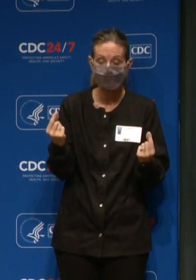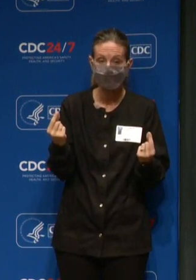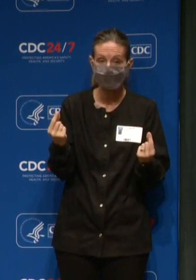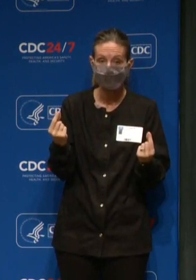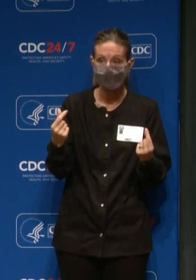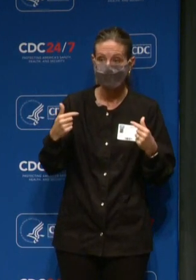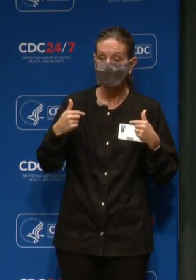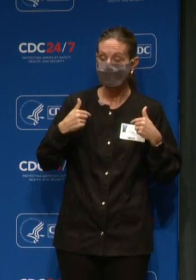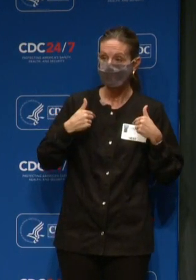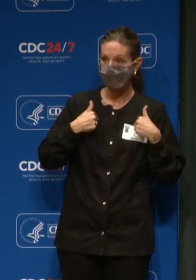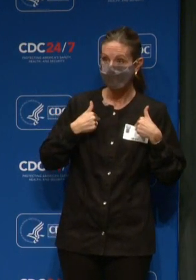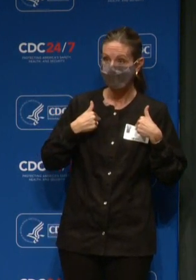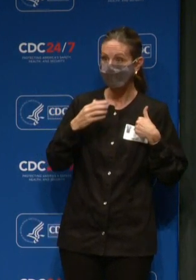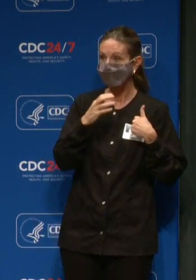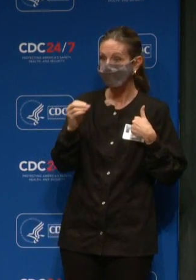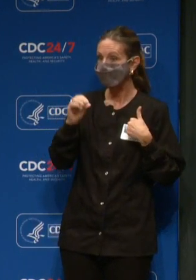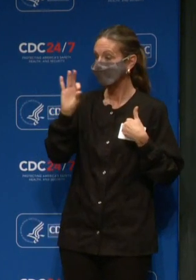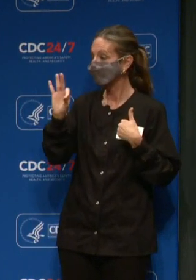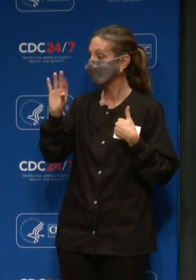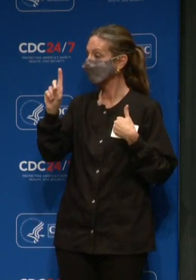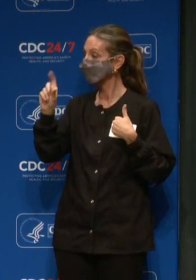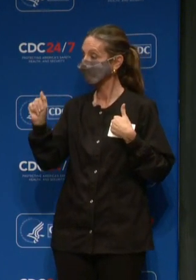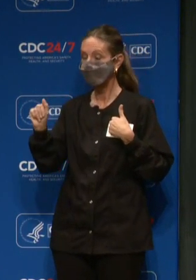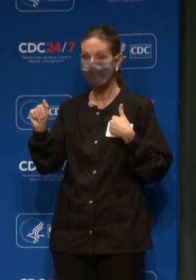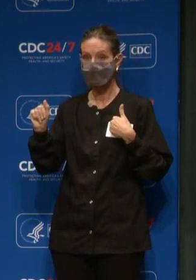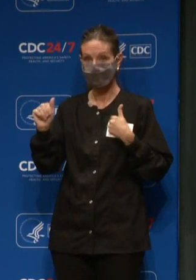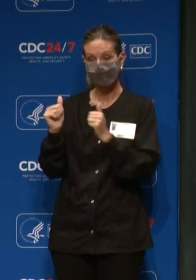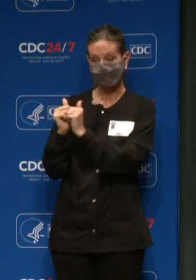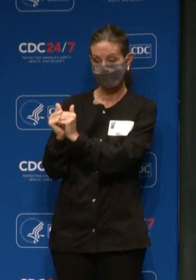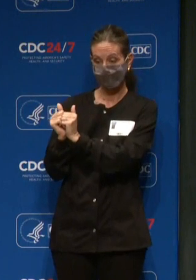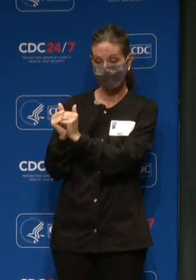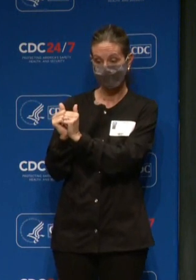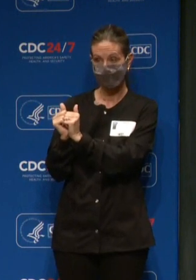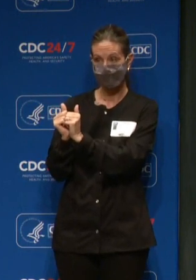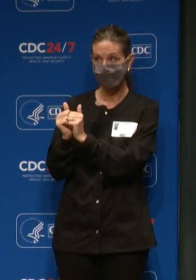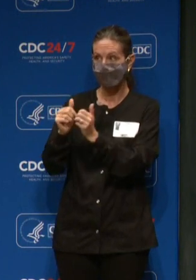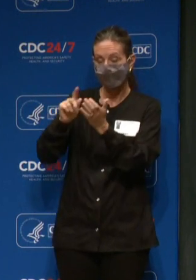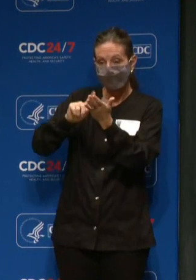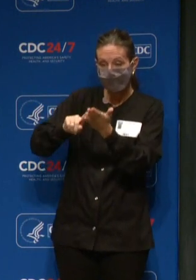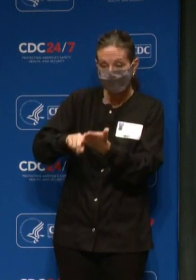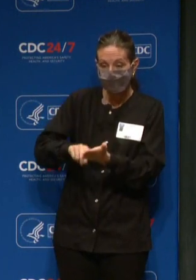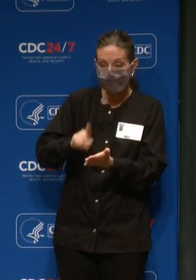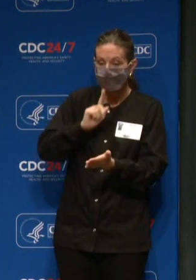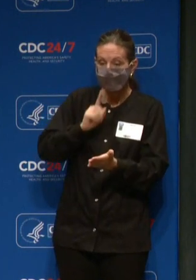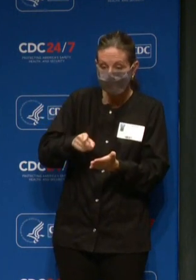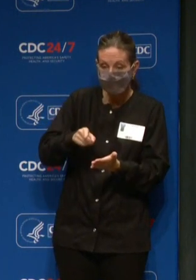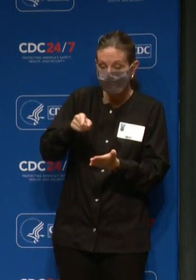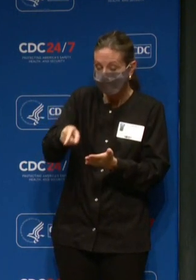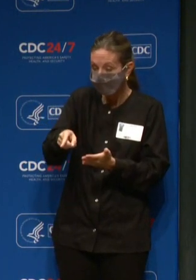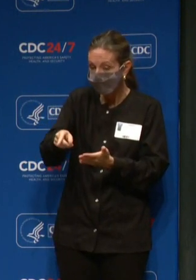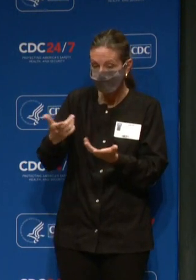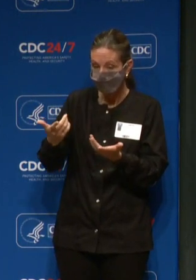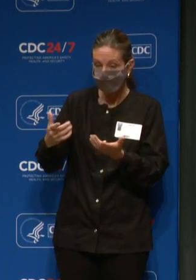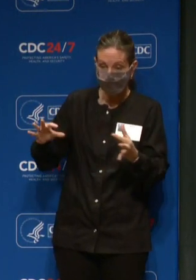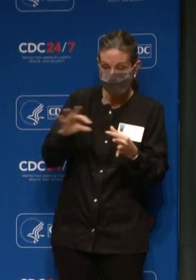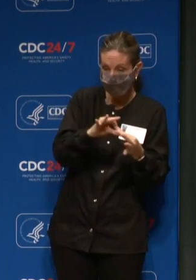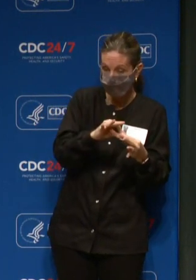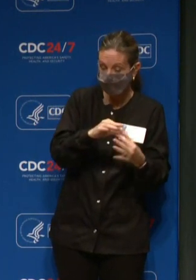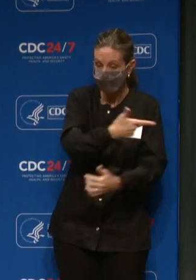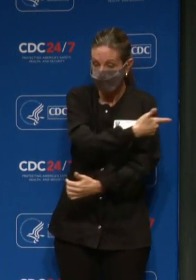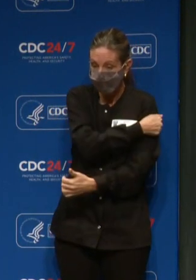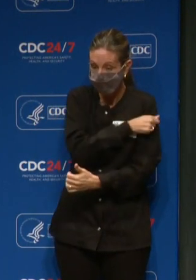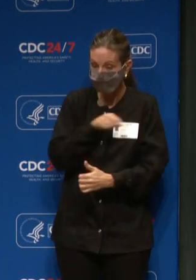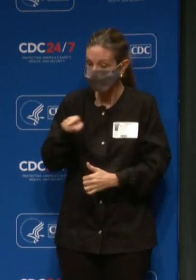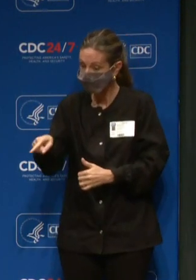FDA, examine the data to determine when there's a serious event, is there a connection to the vaccine? Do we believe that's a valid connection, a